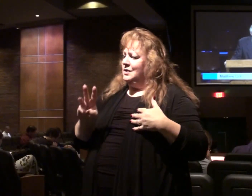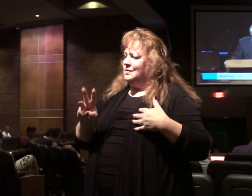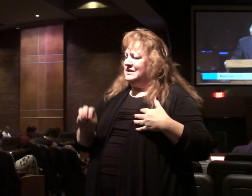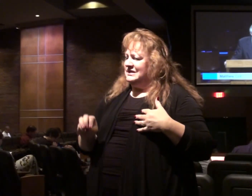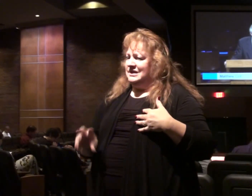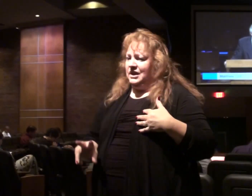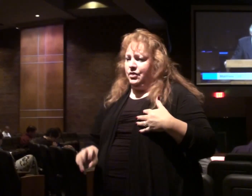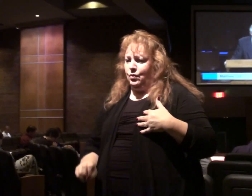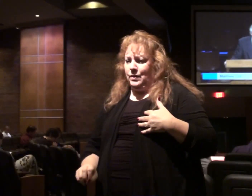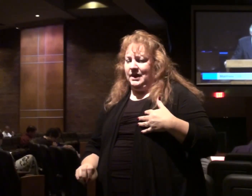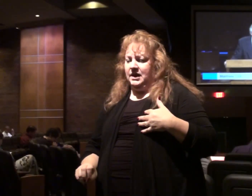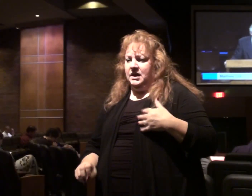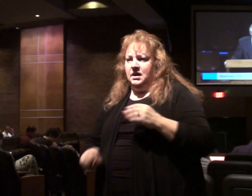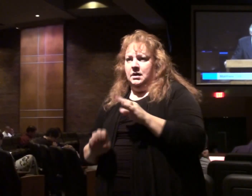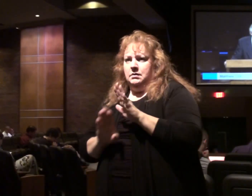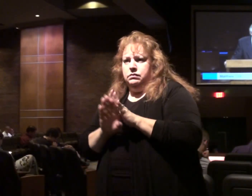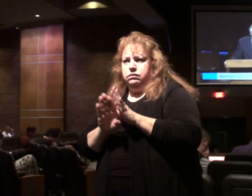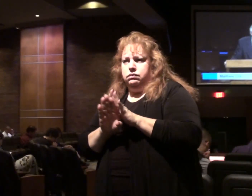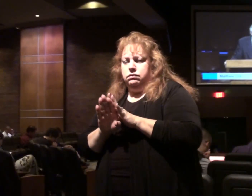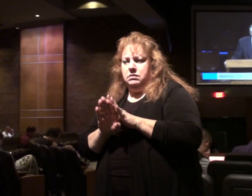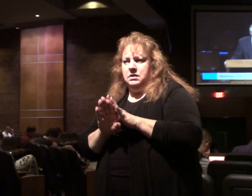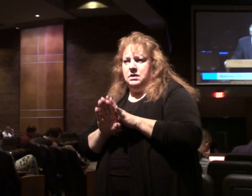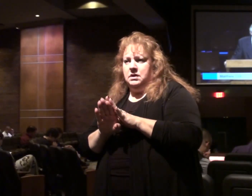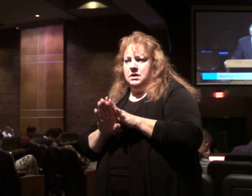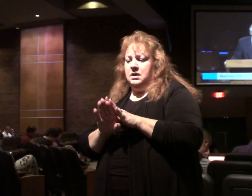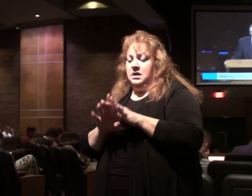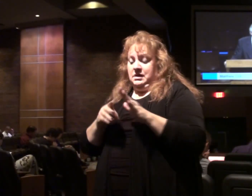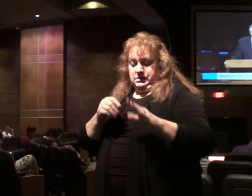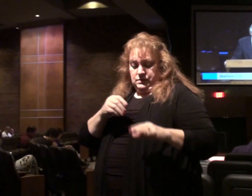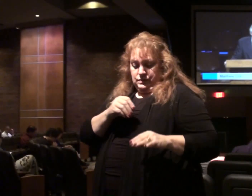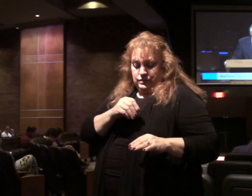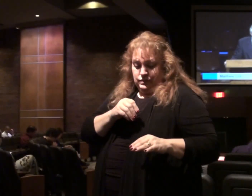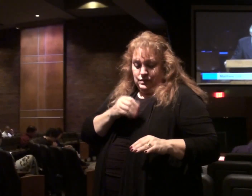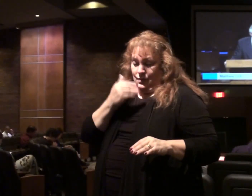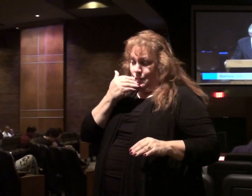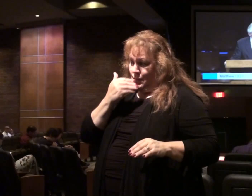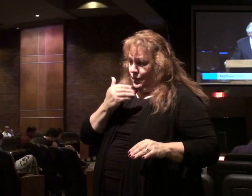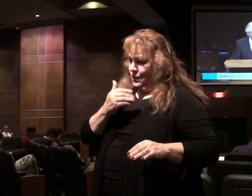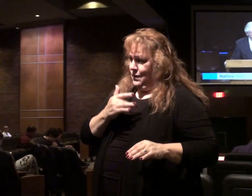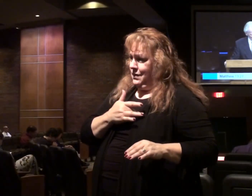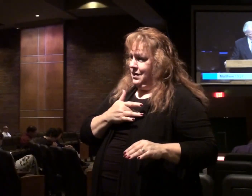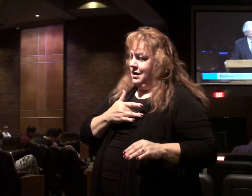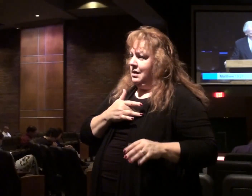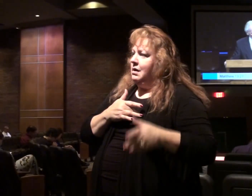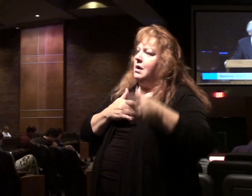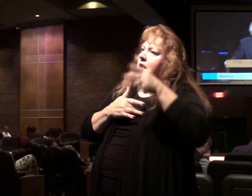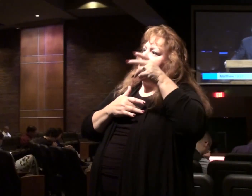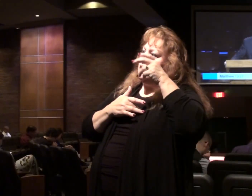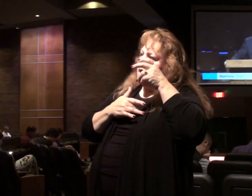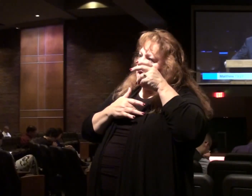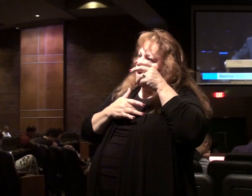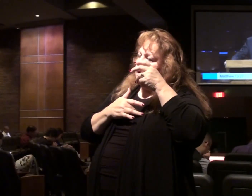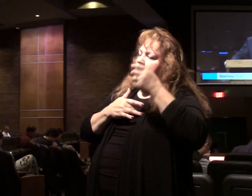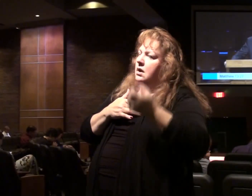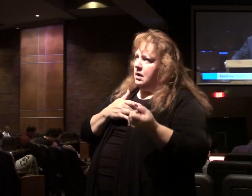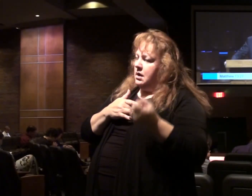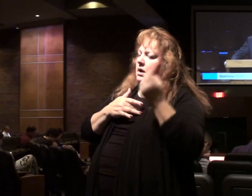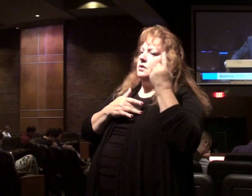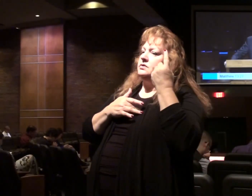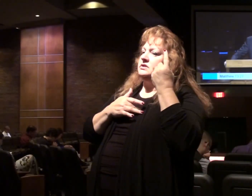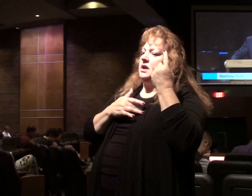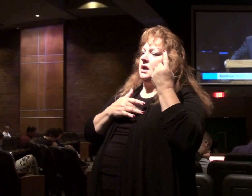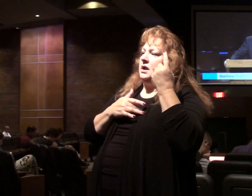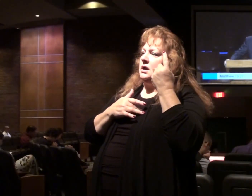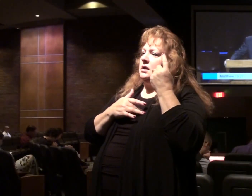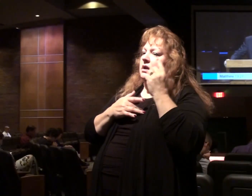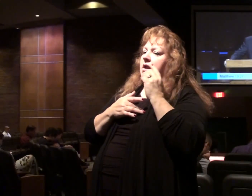30. And verse 23, on the one on whom seed was sown on good soil, this is the man who hears the word, understands it,